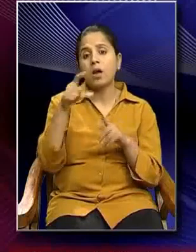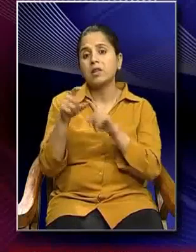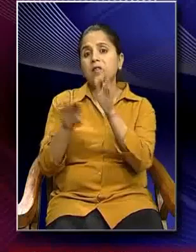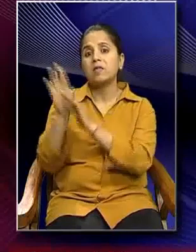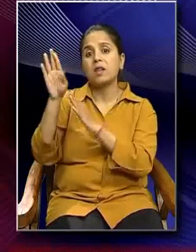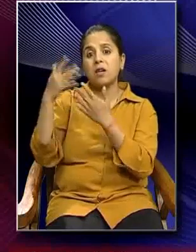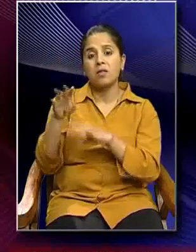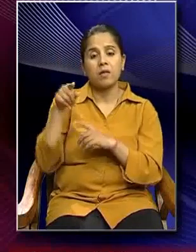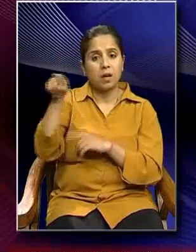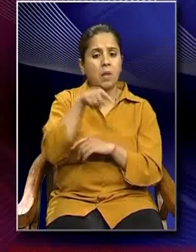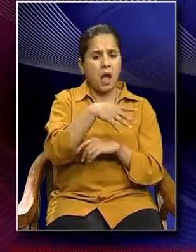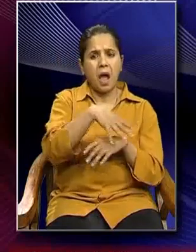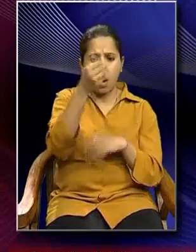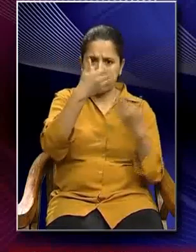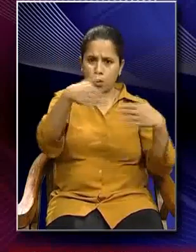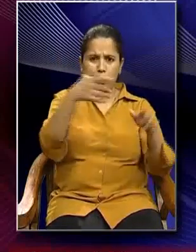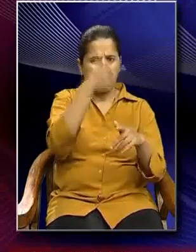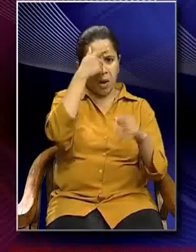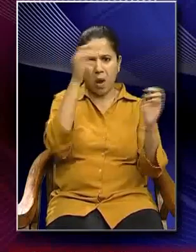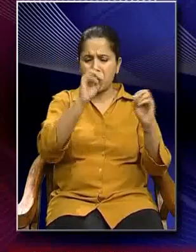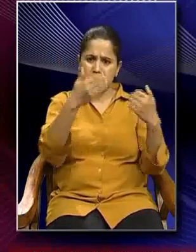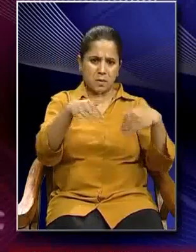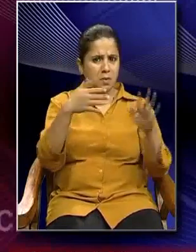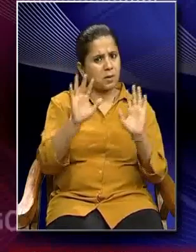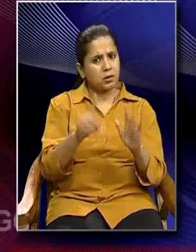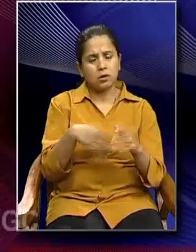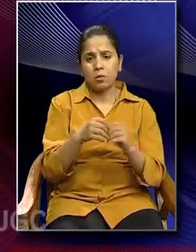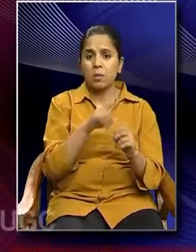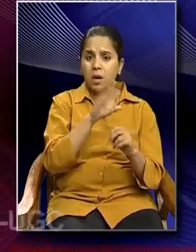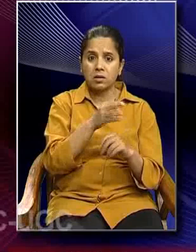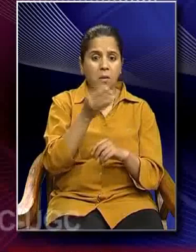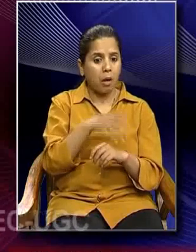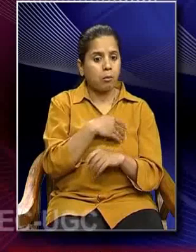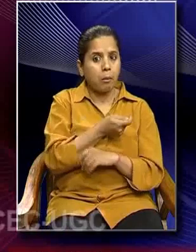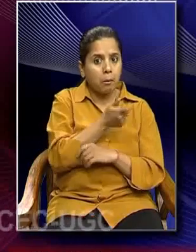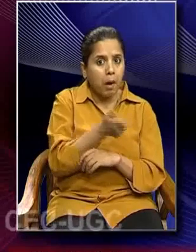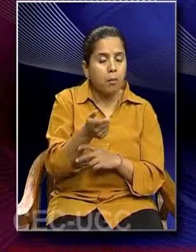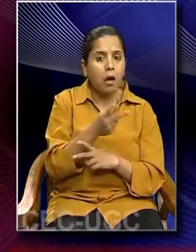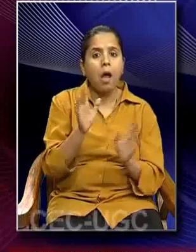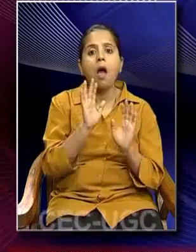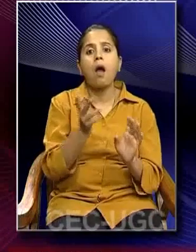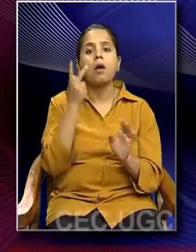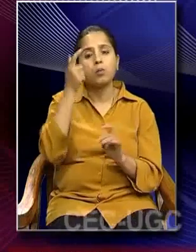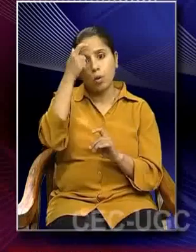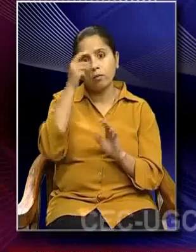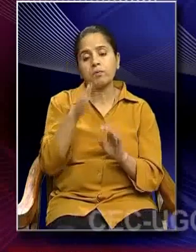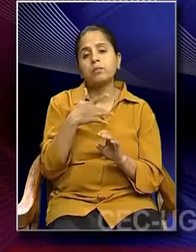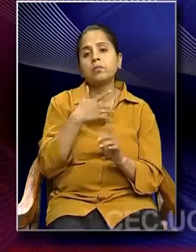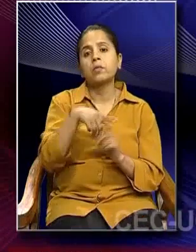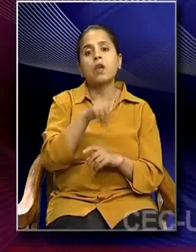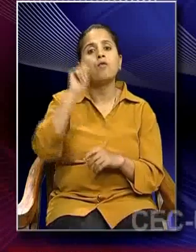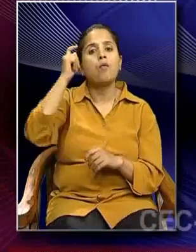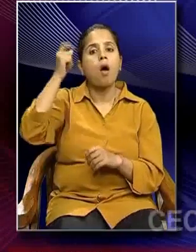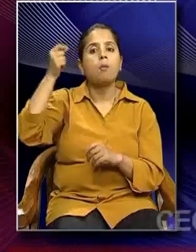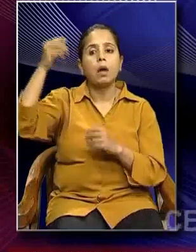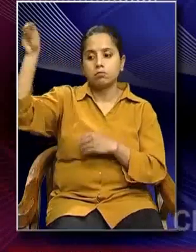are going out, largely by and large, and plus they also get this benefit of remittances, and many times these remittances are coming in foreign